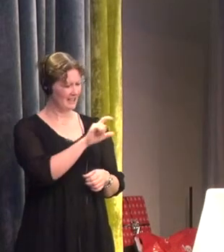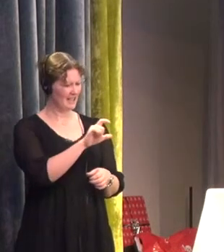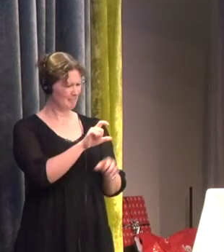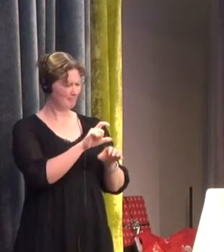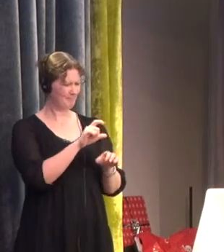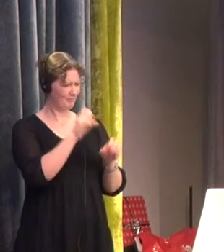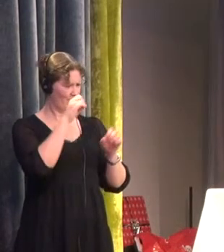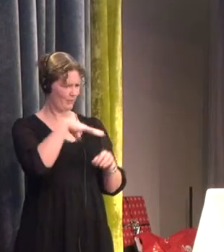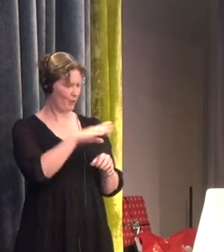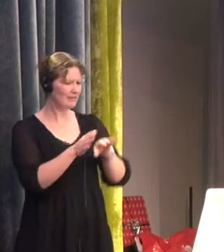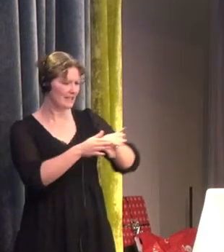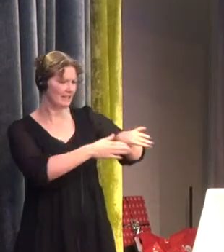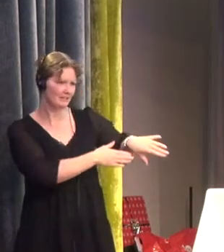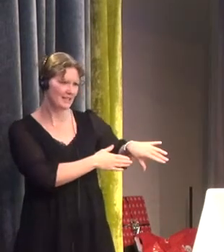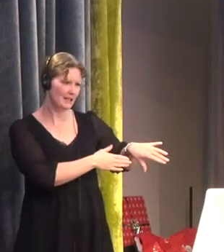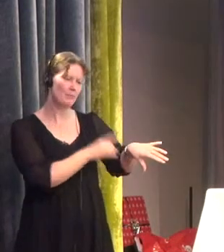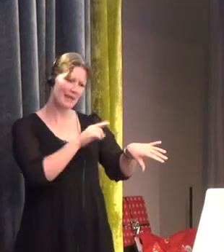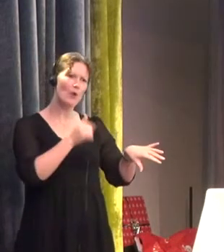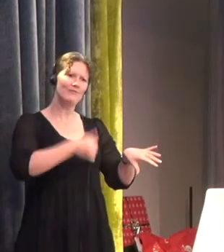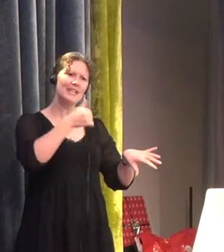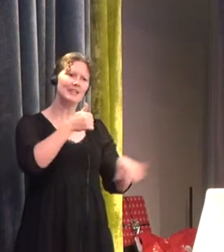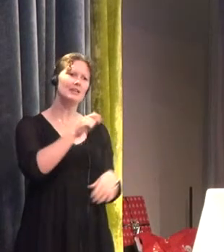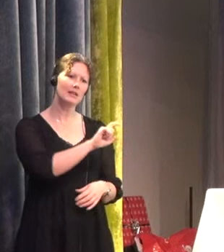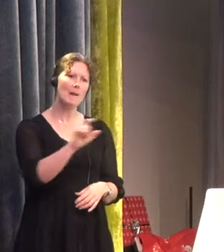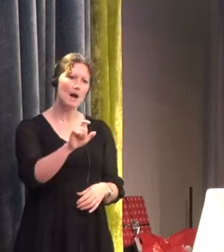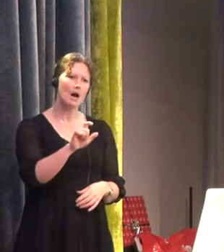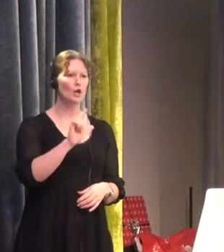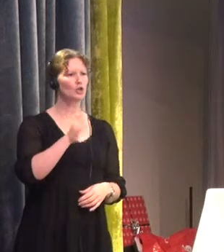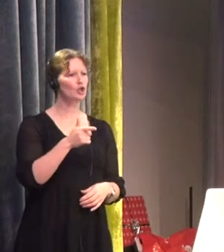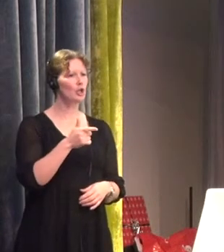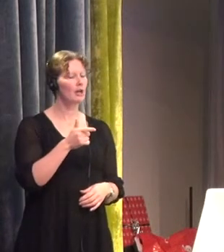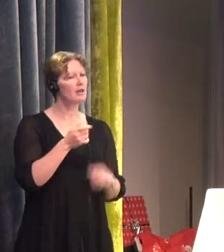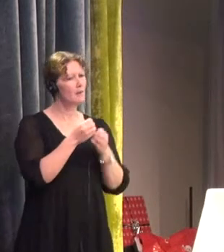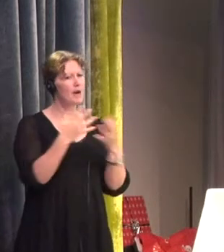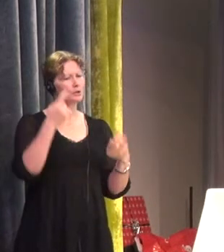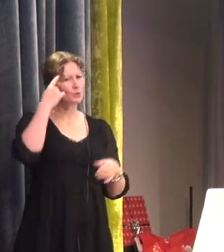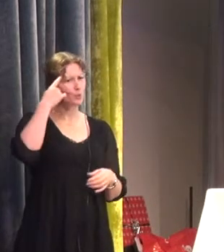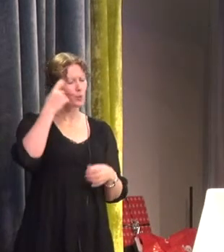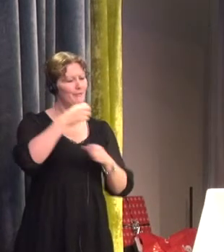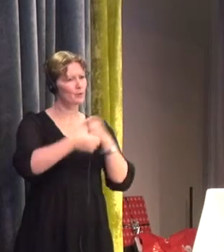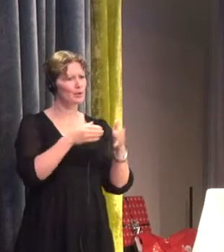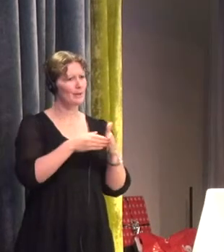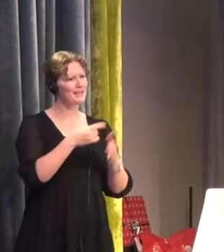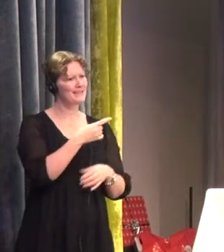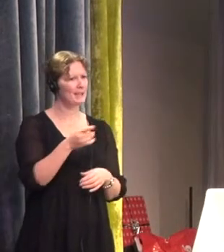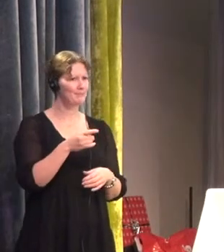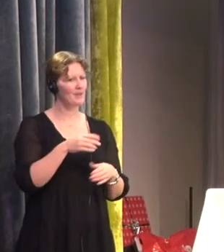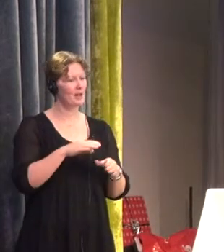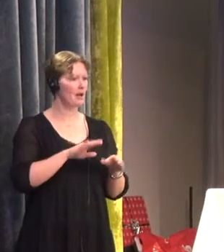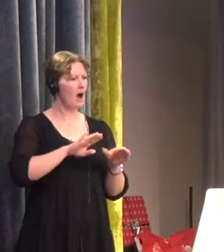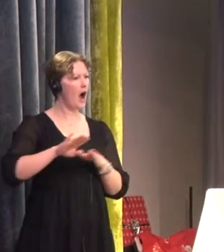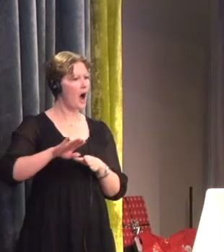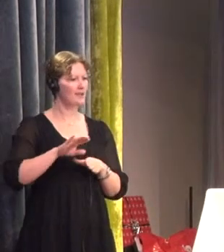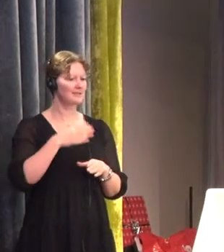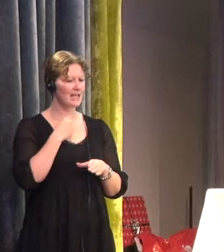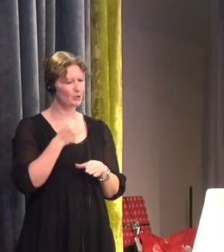One was the notion that people with disabilities are asexual, which in many parts of the world has led to some awful consequences. For